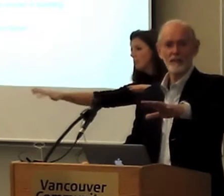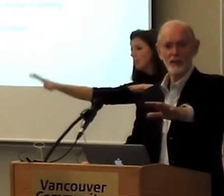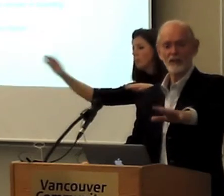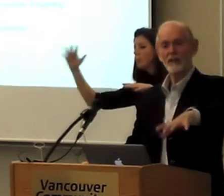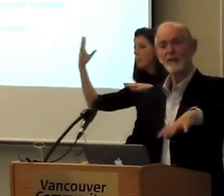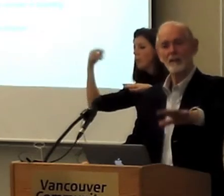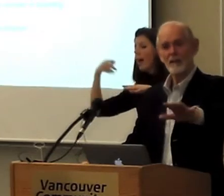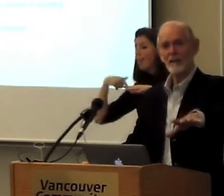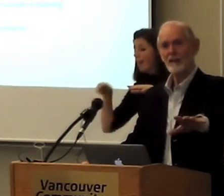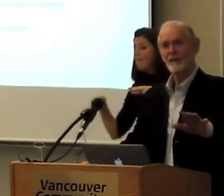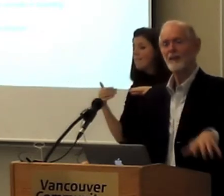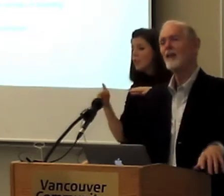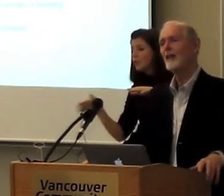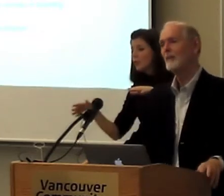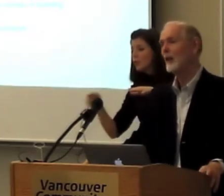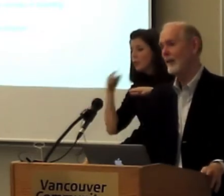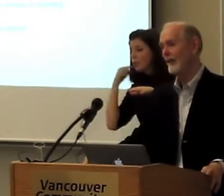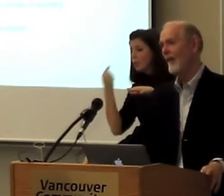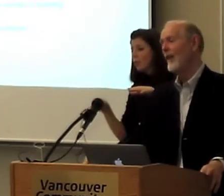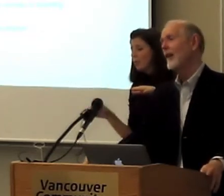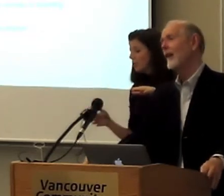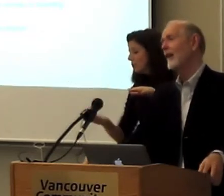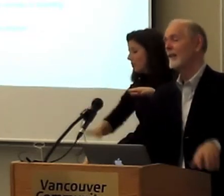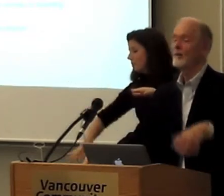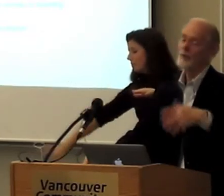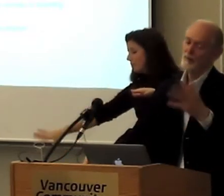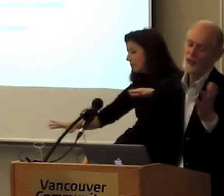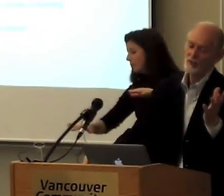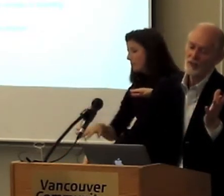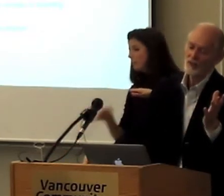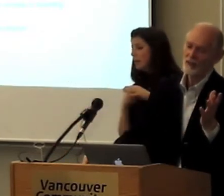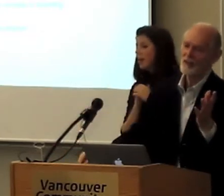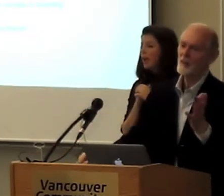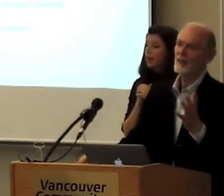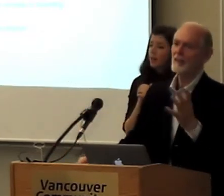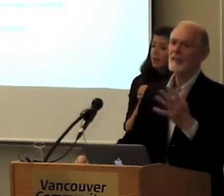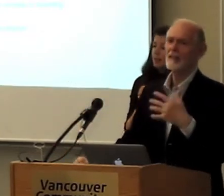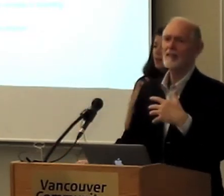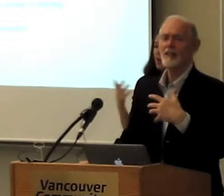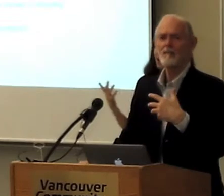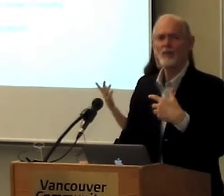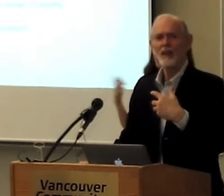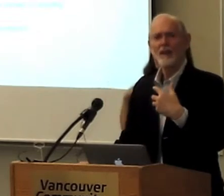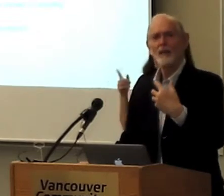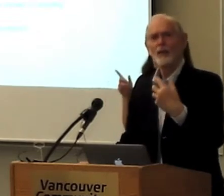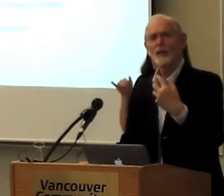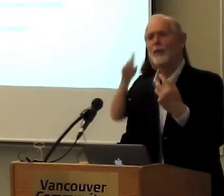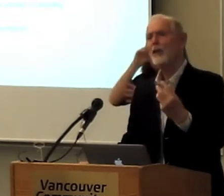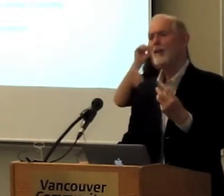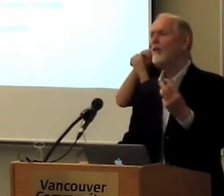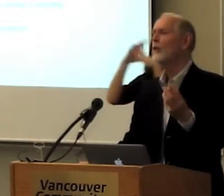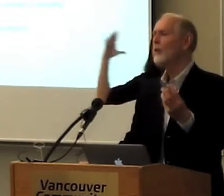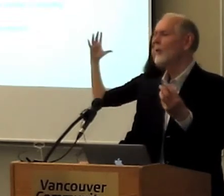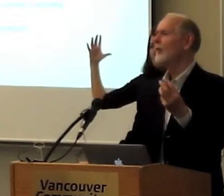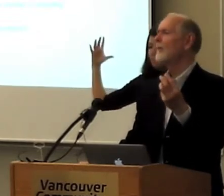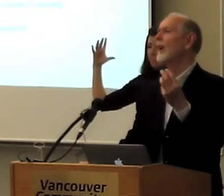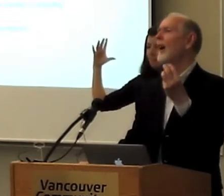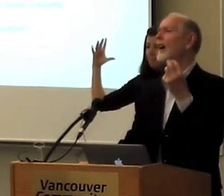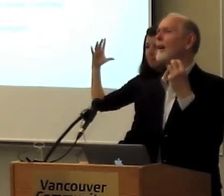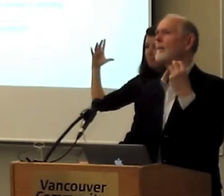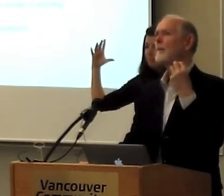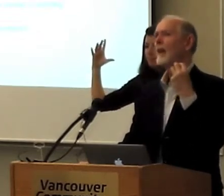the goldfish that are in the pond. And we'll imagine it's summer, and that 3